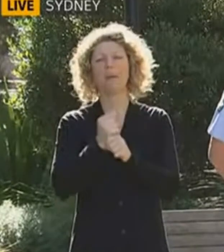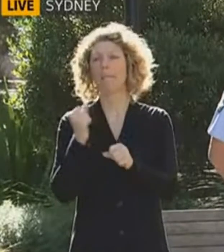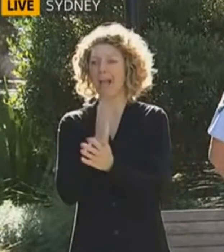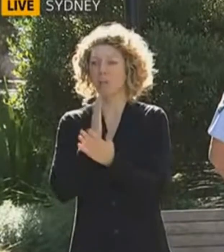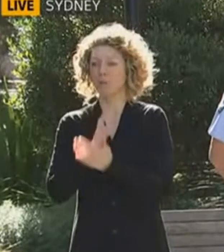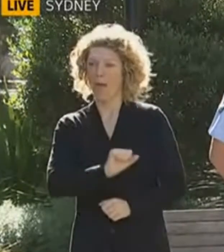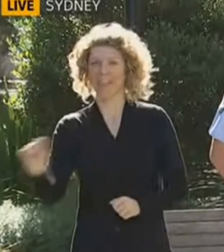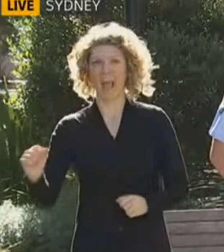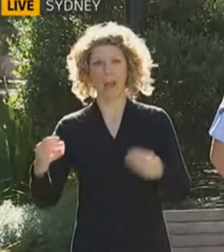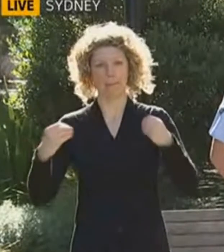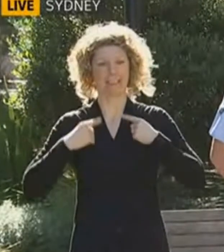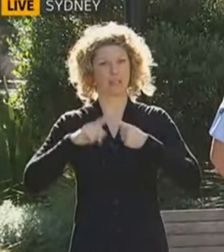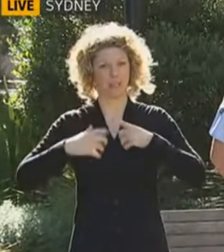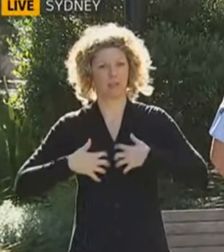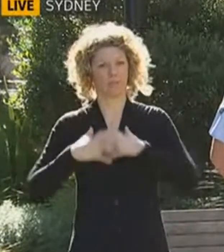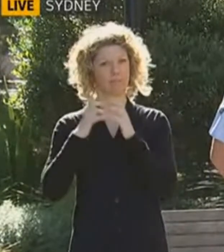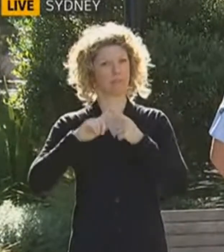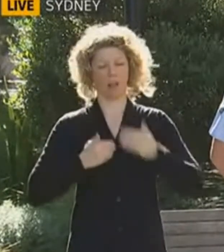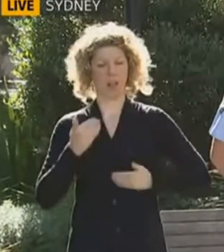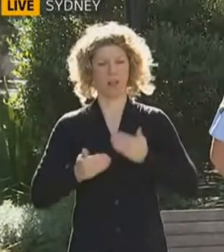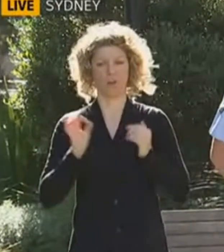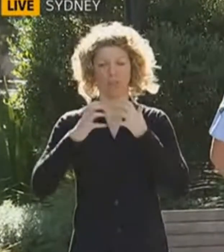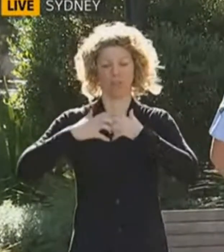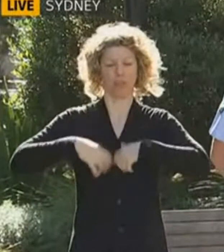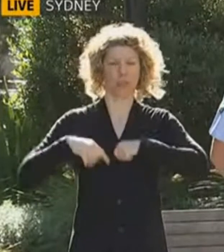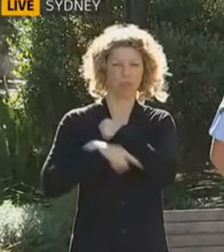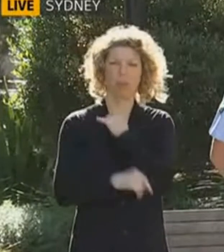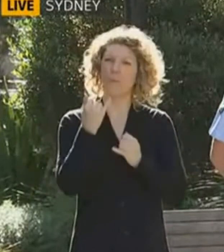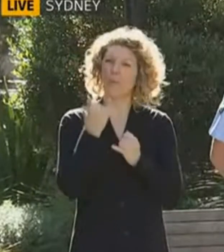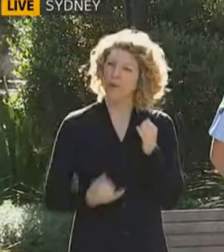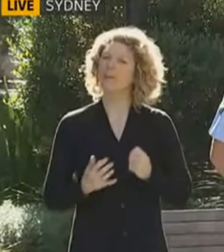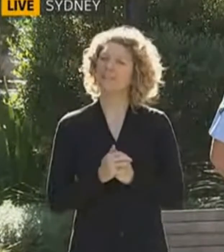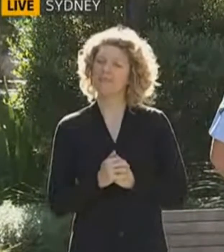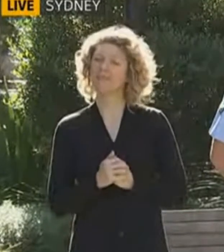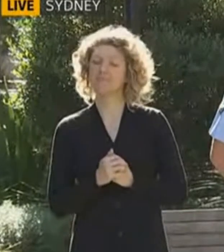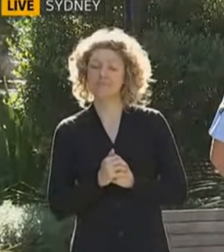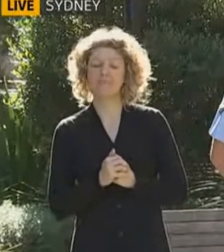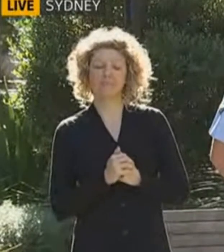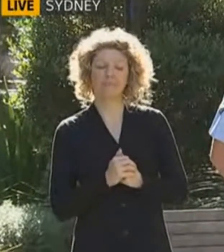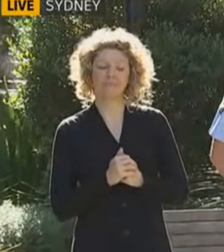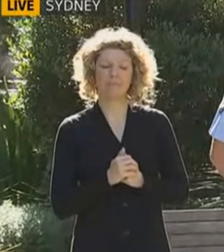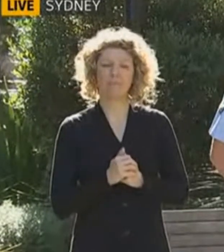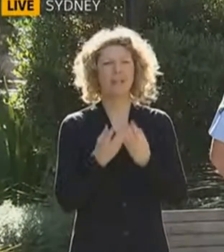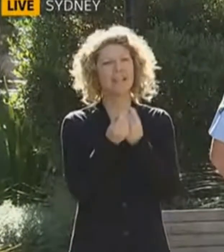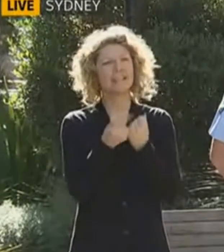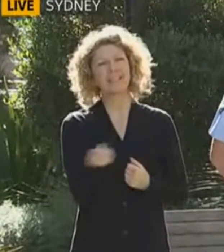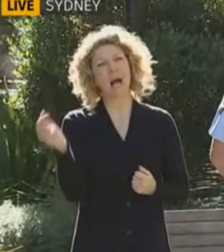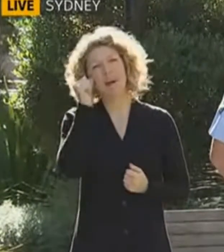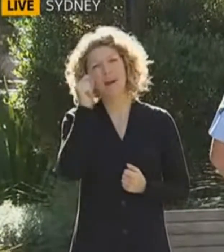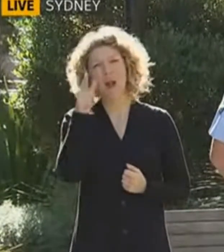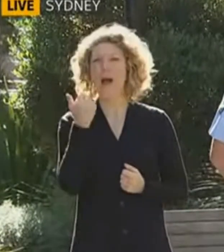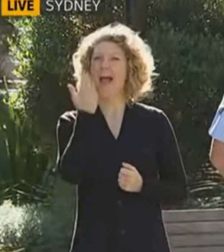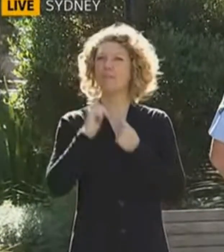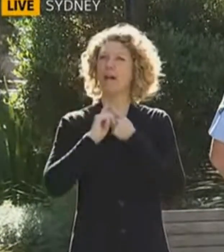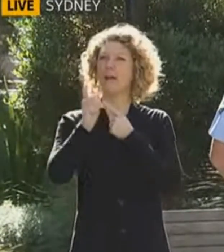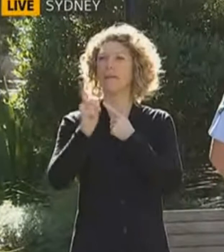safe way. The next 72 hours, as the Police Commissioner said, will be difficult. So for some people who normally travel across the border as their